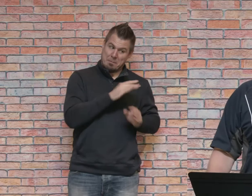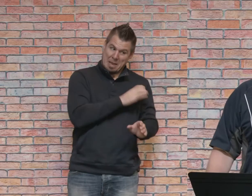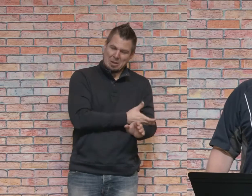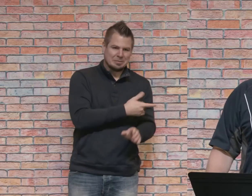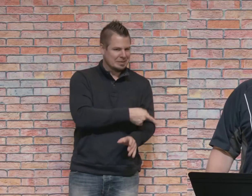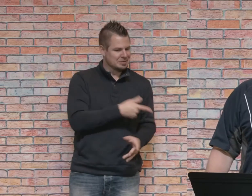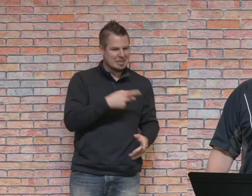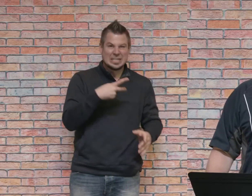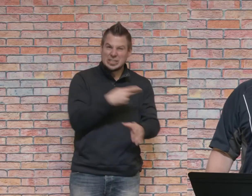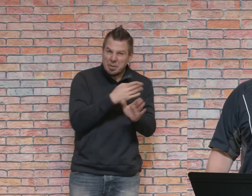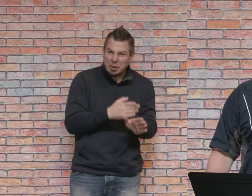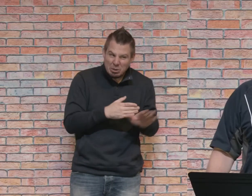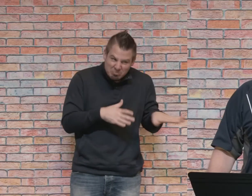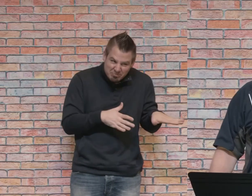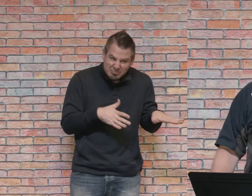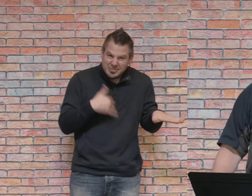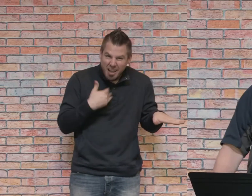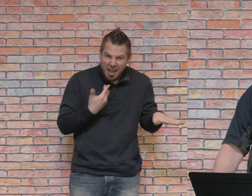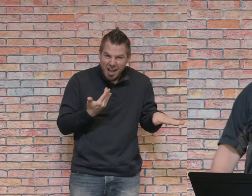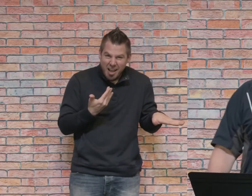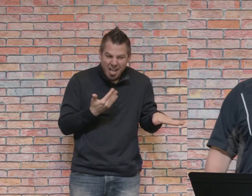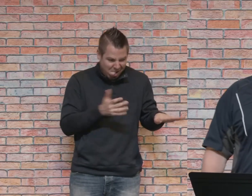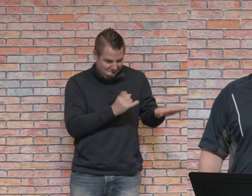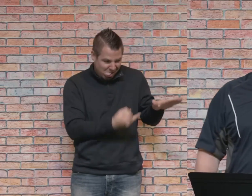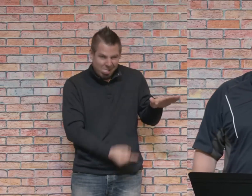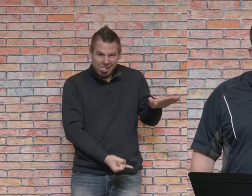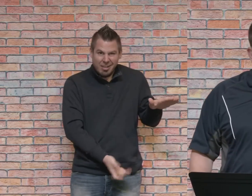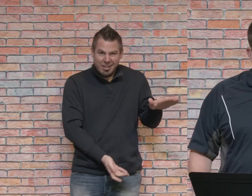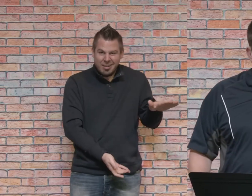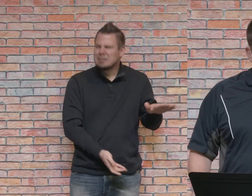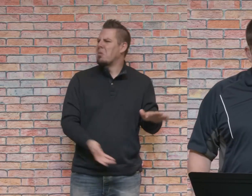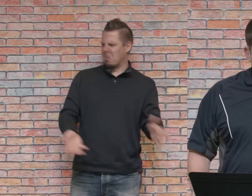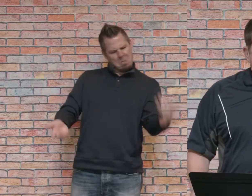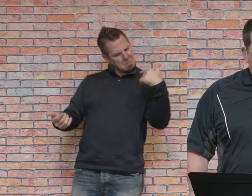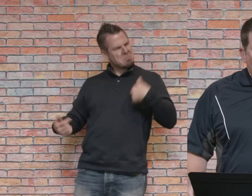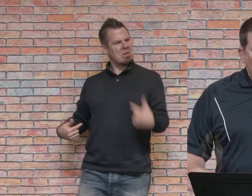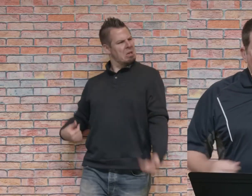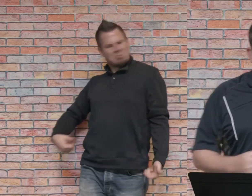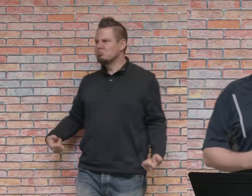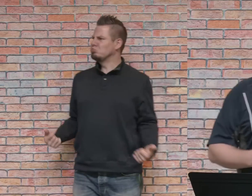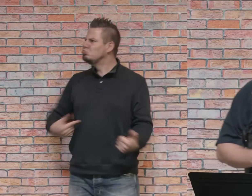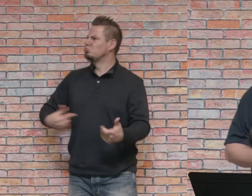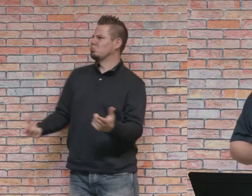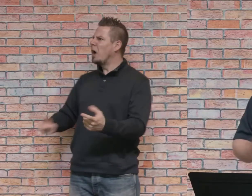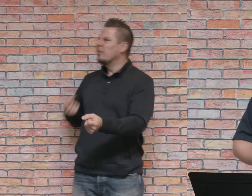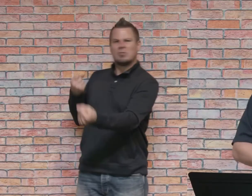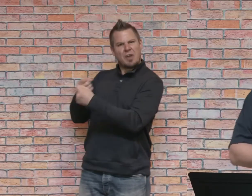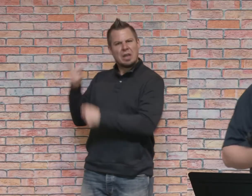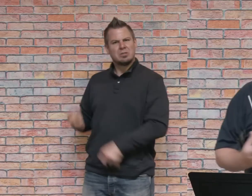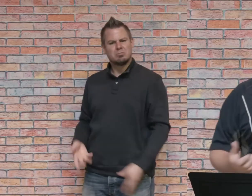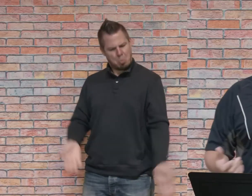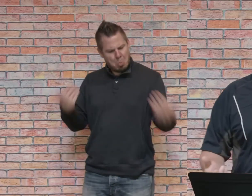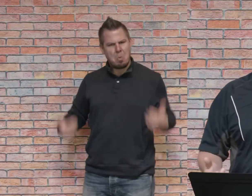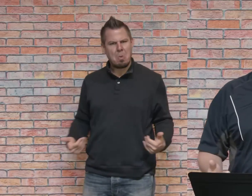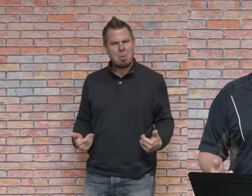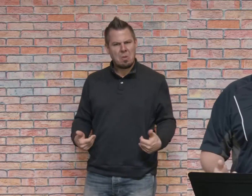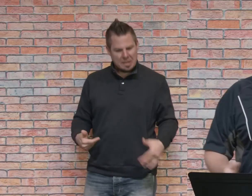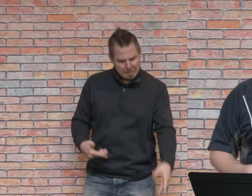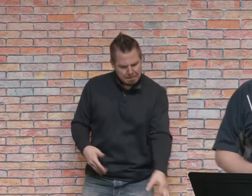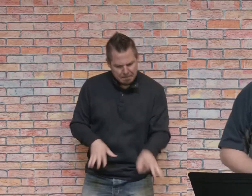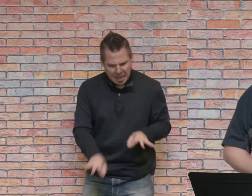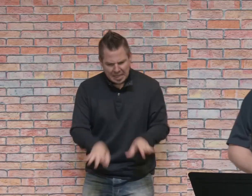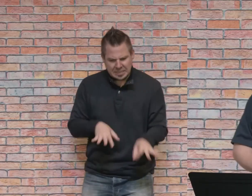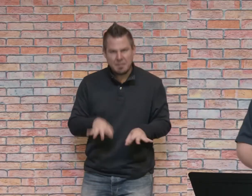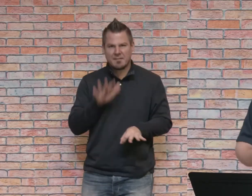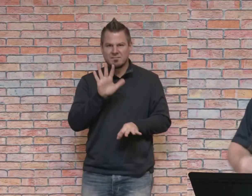is, he shows up and he says, I'll fight this guy. I'll take him on. Shows up, and what does he do? He picks up 5 smooth stones from the